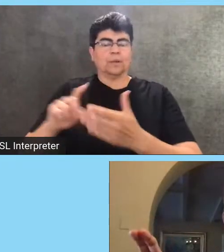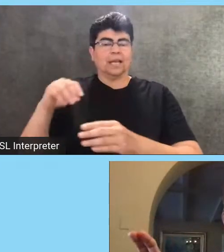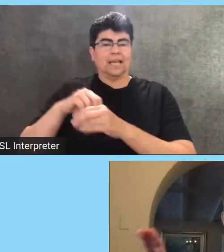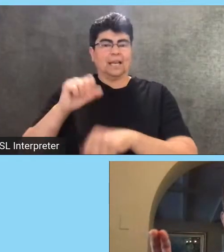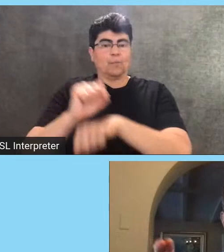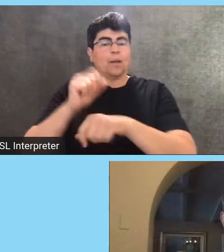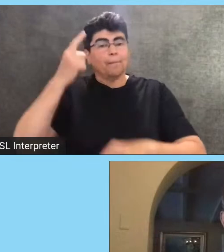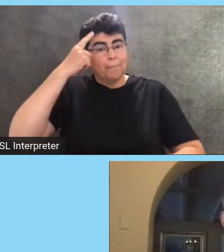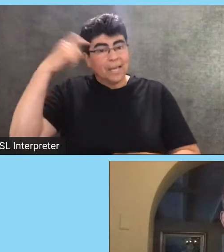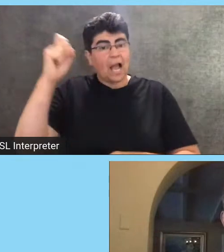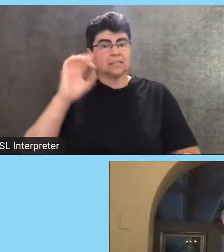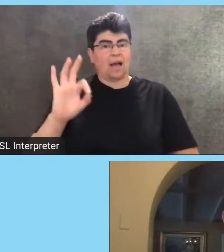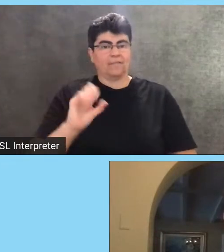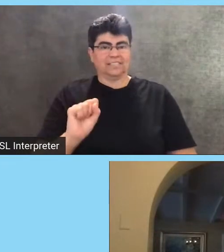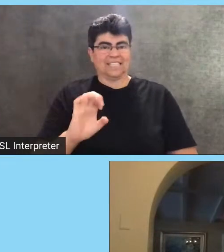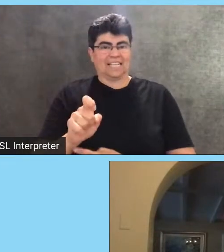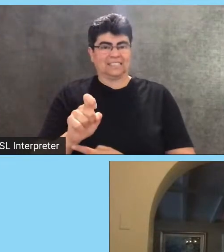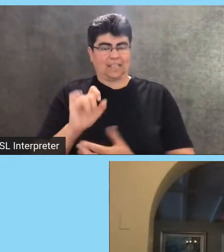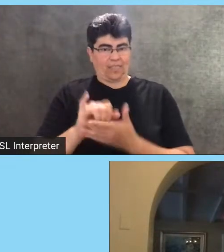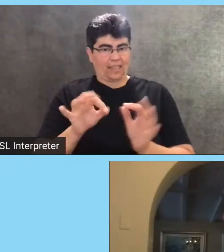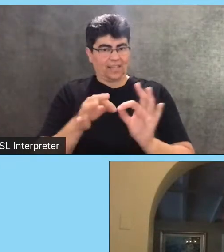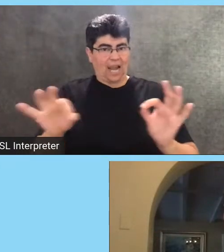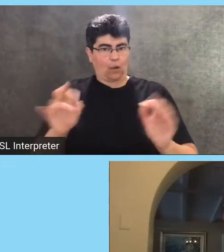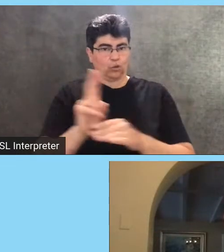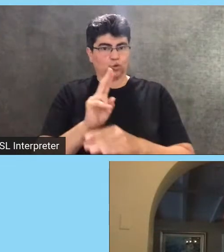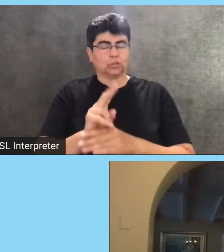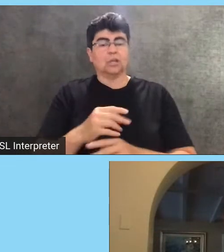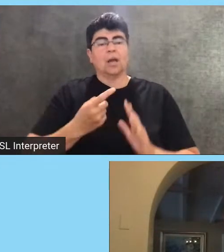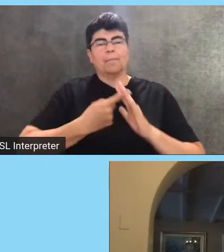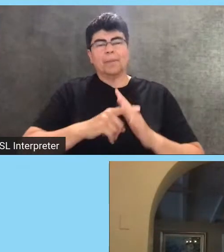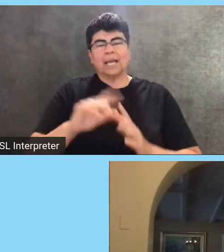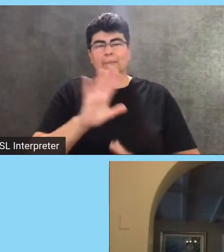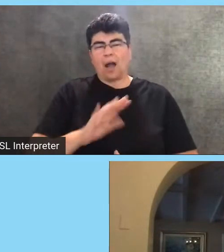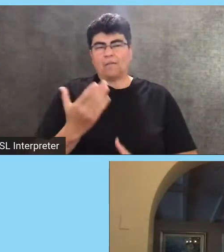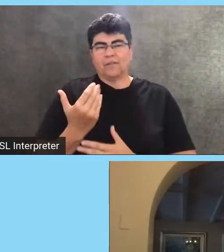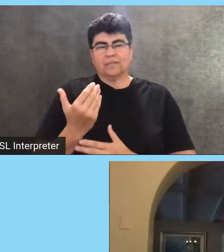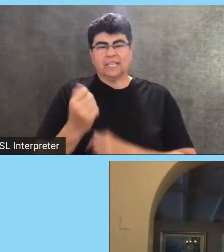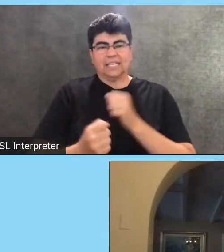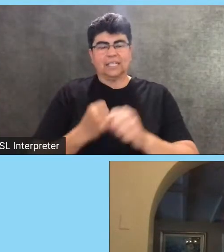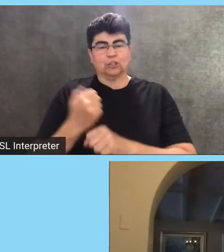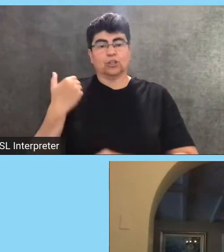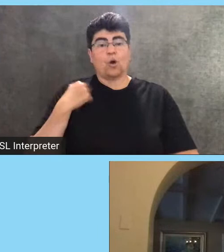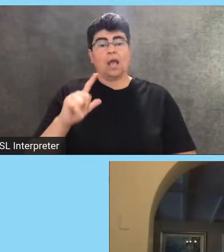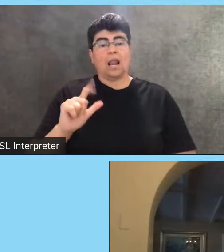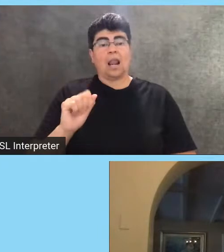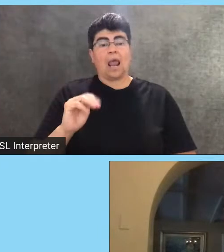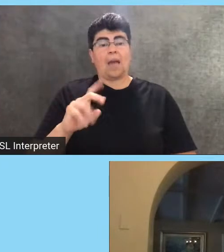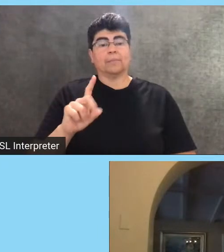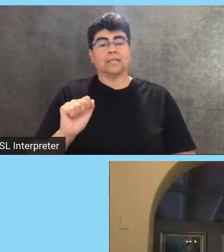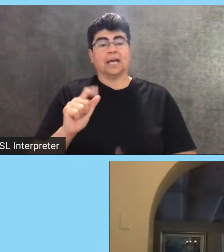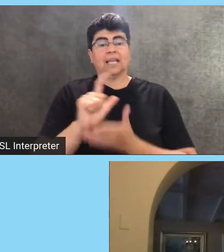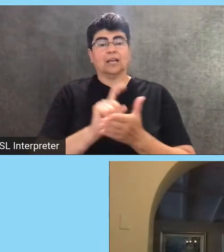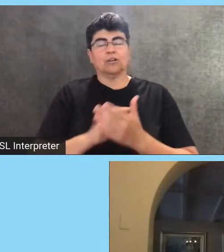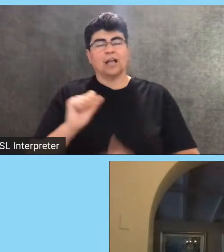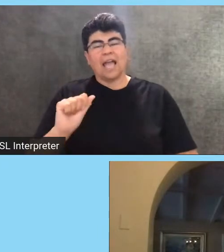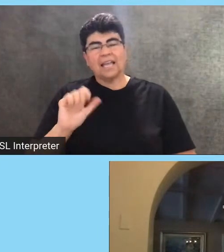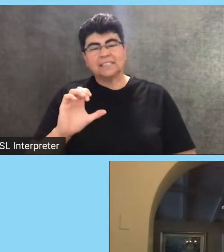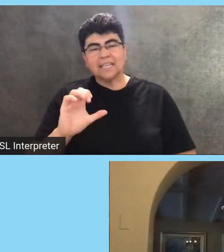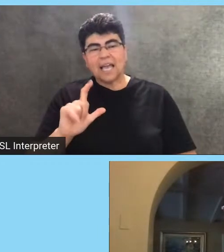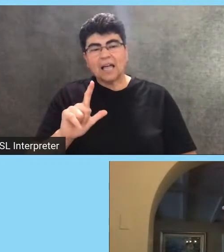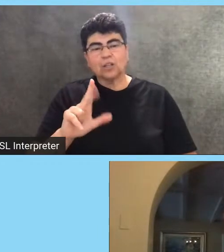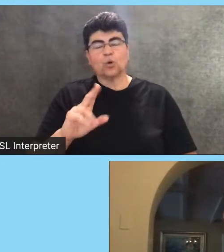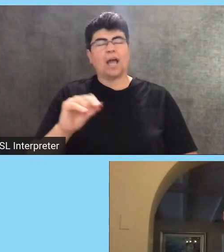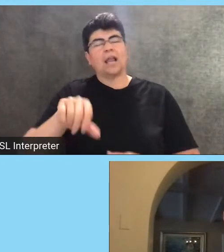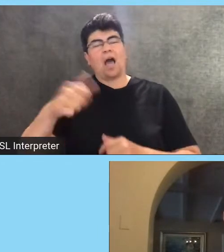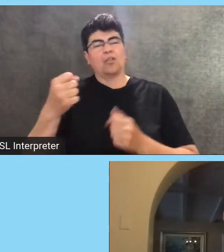of sex. That's the language that's used. Beginning about 15 years ago, Lambda Legal, the ACLU, and some other